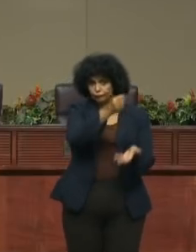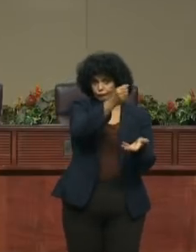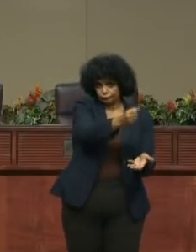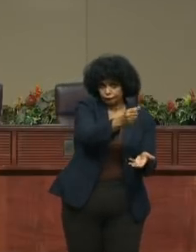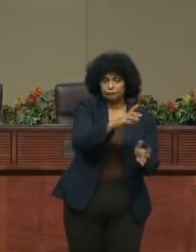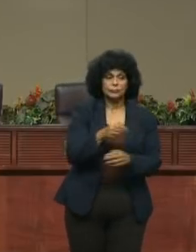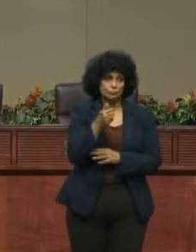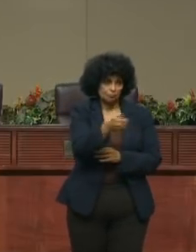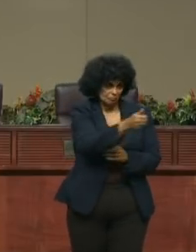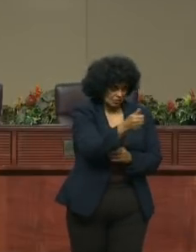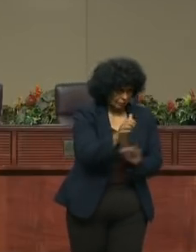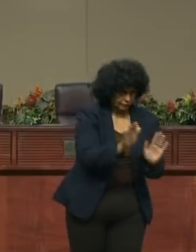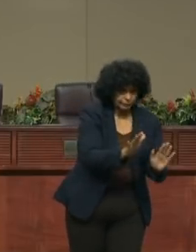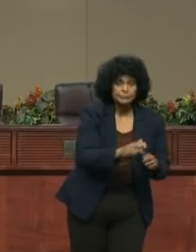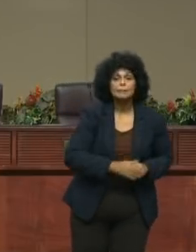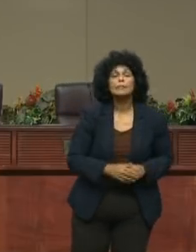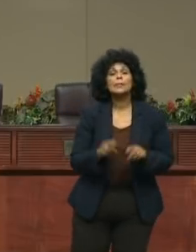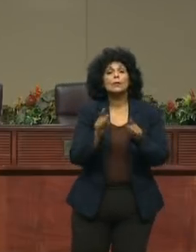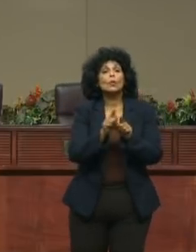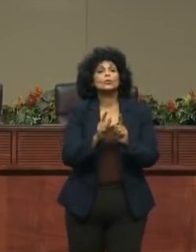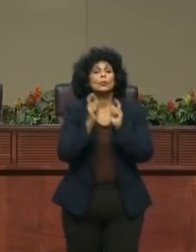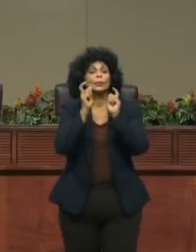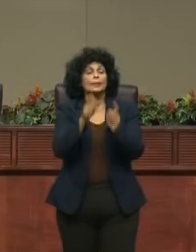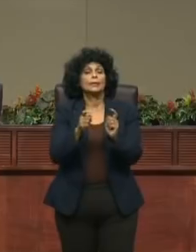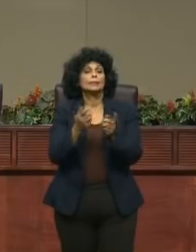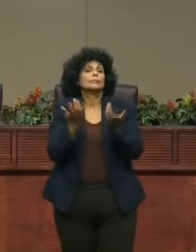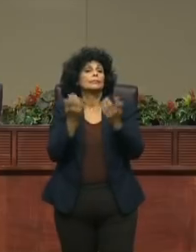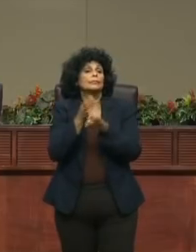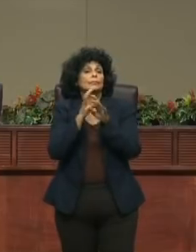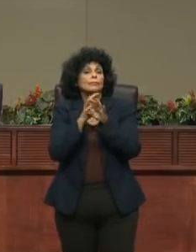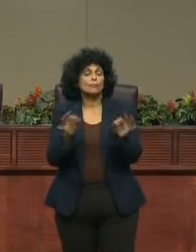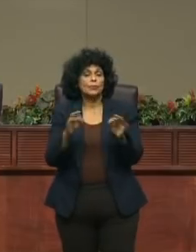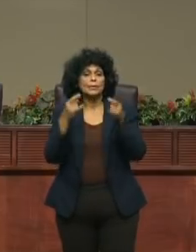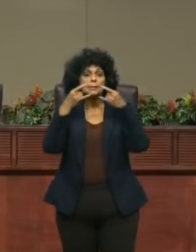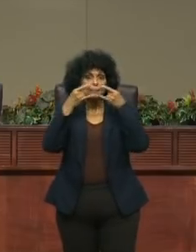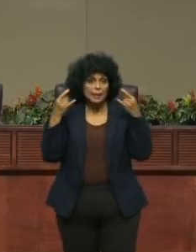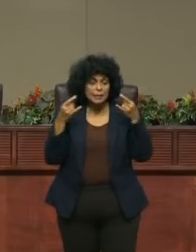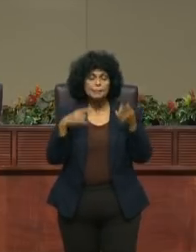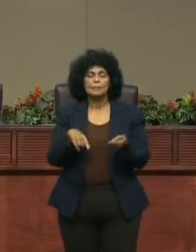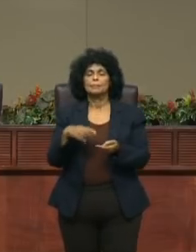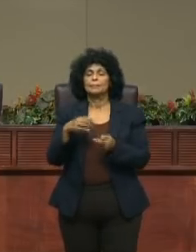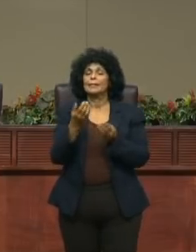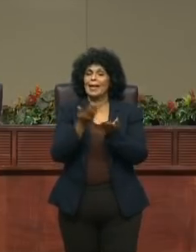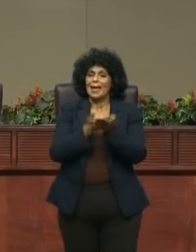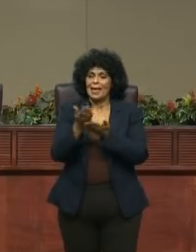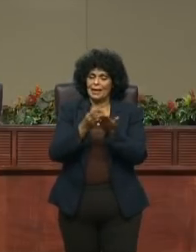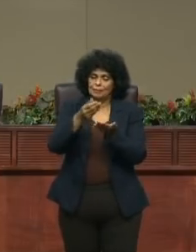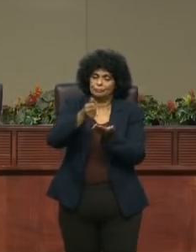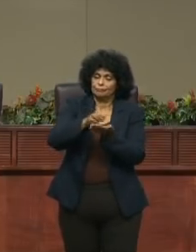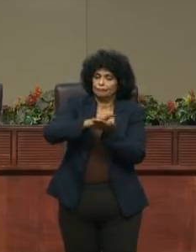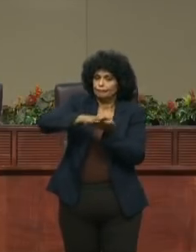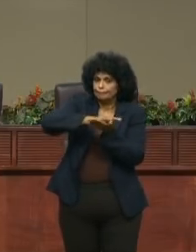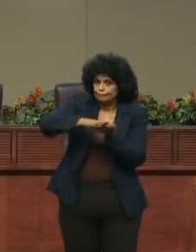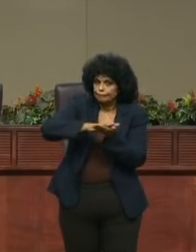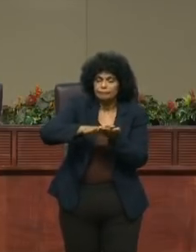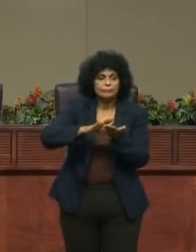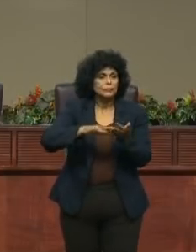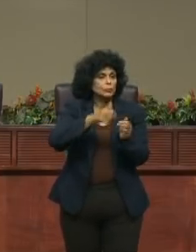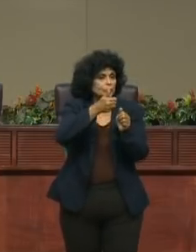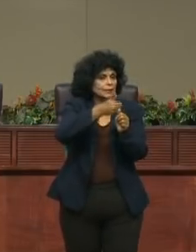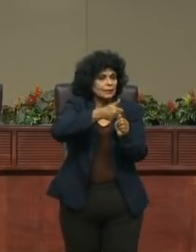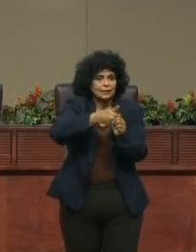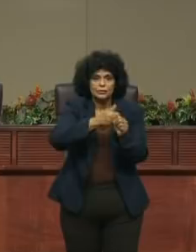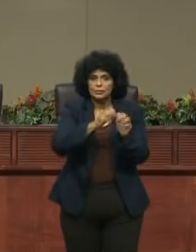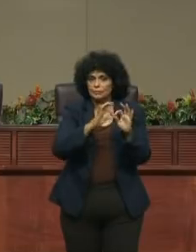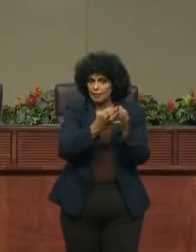self-serve sandbags, we will be giving out free face masks and hand sanitizer to each of the households